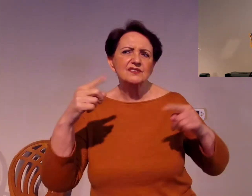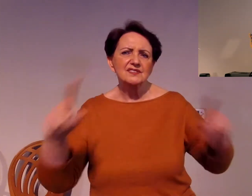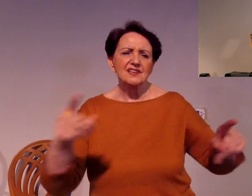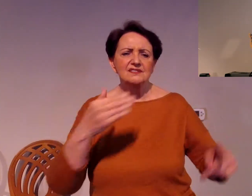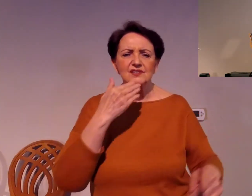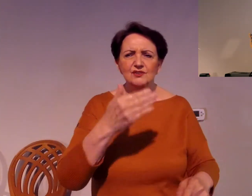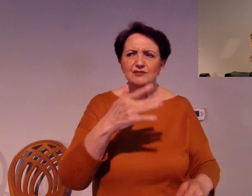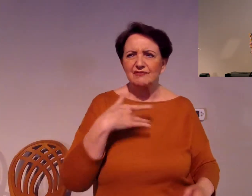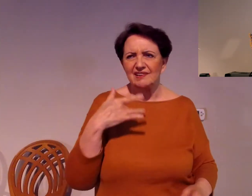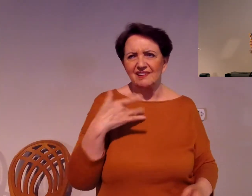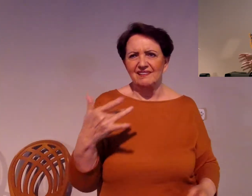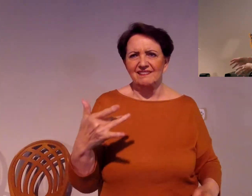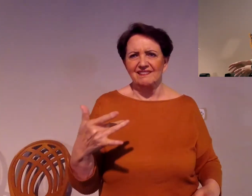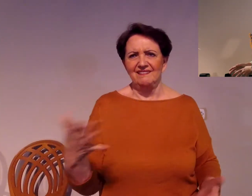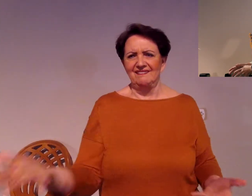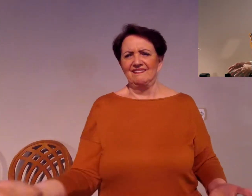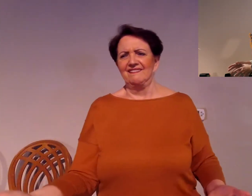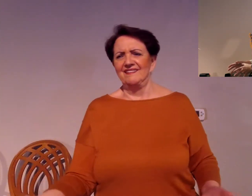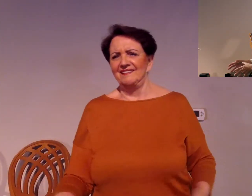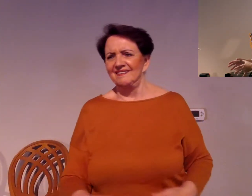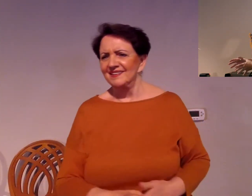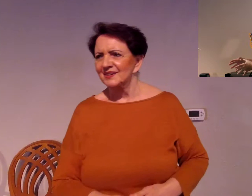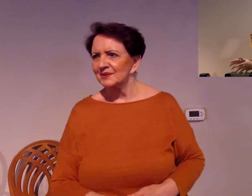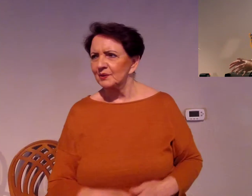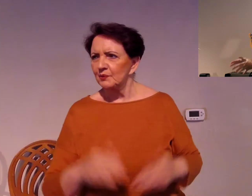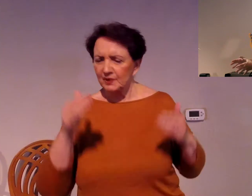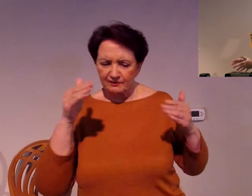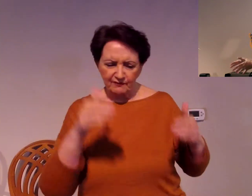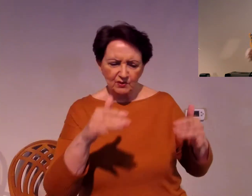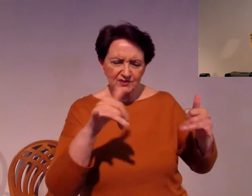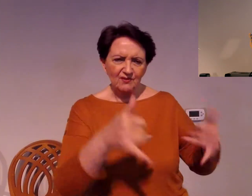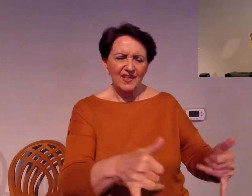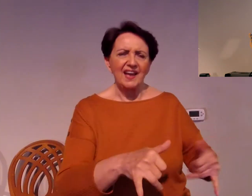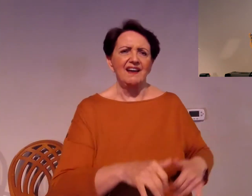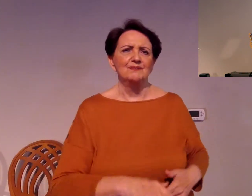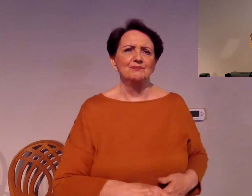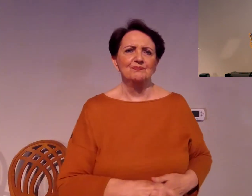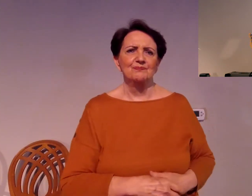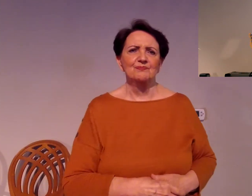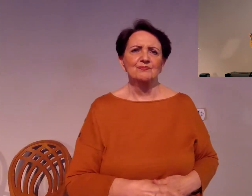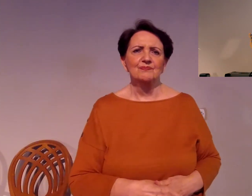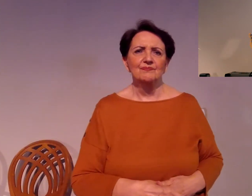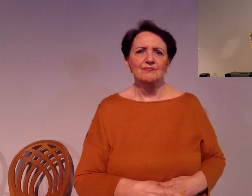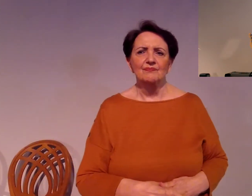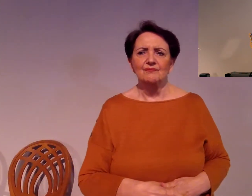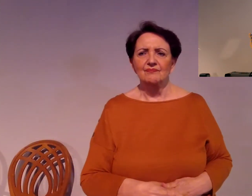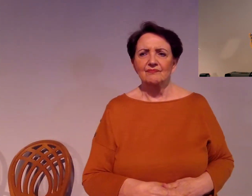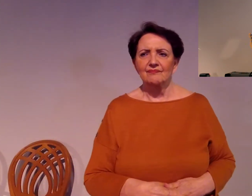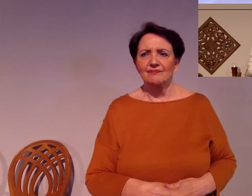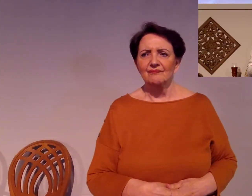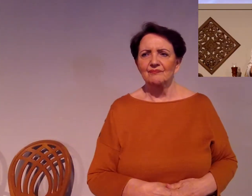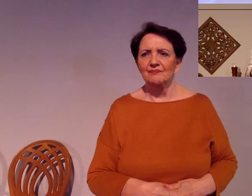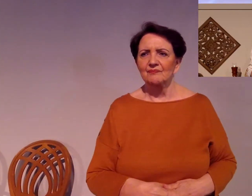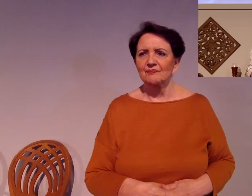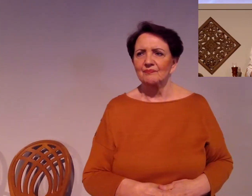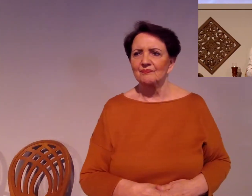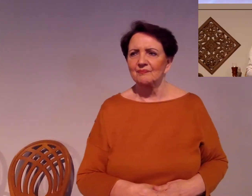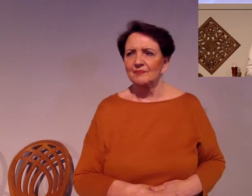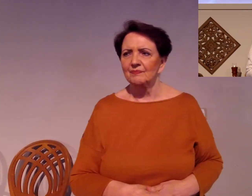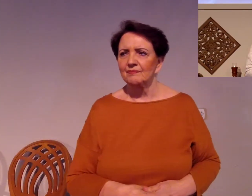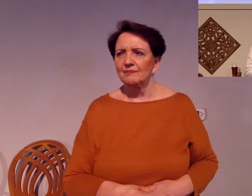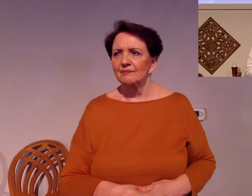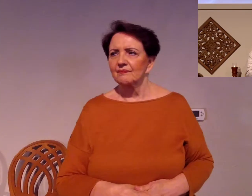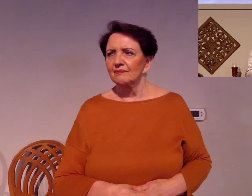feeling. We're going to focus on that with this book if you choose to read it too and to take this